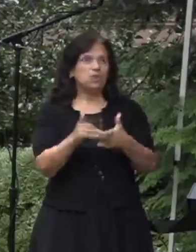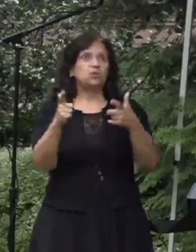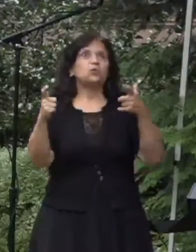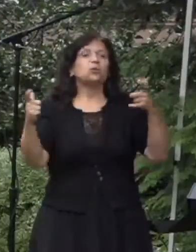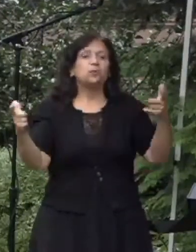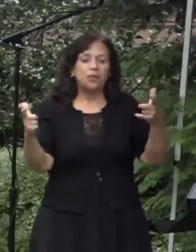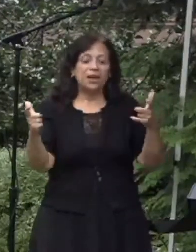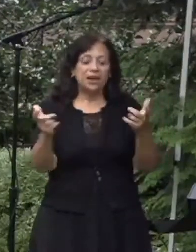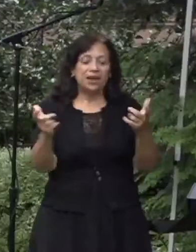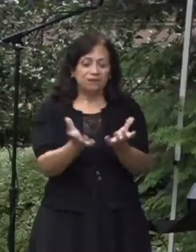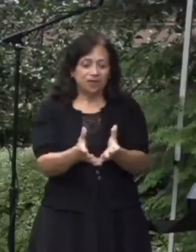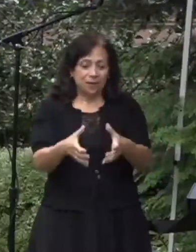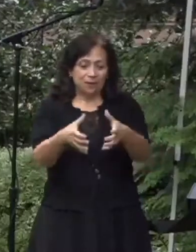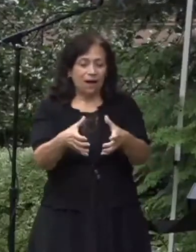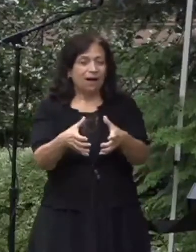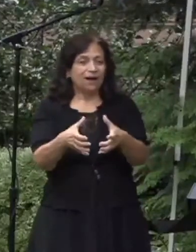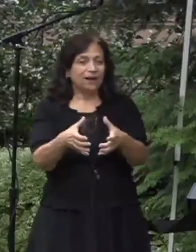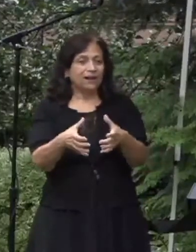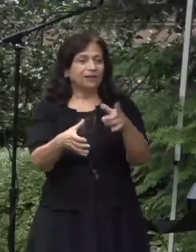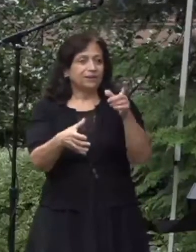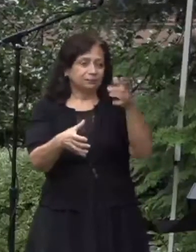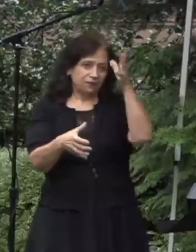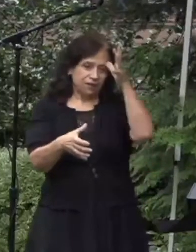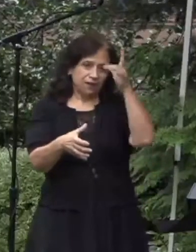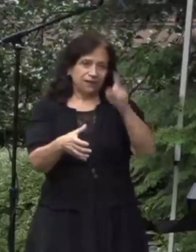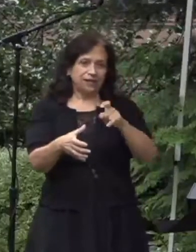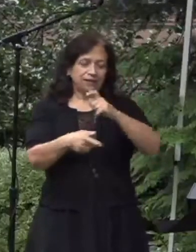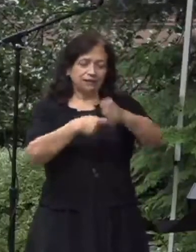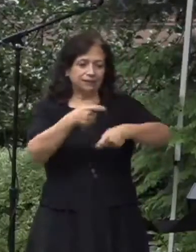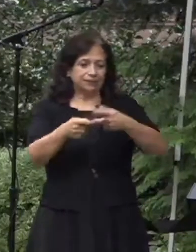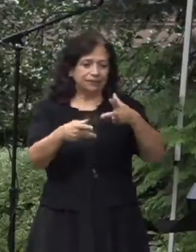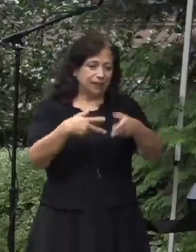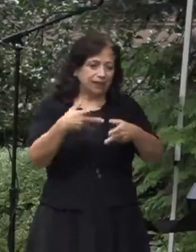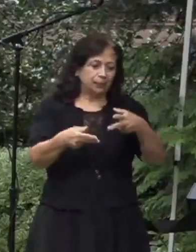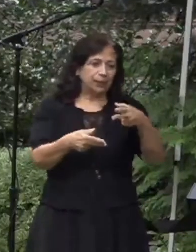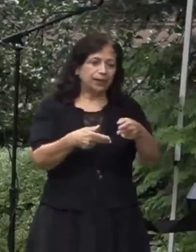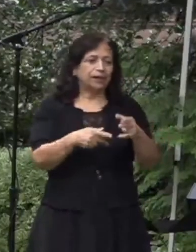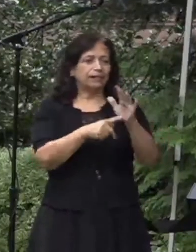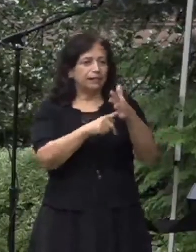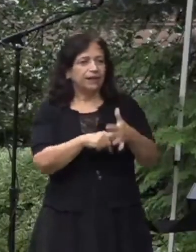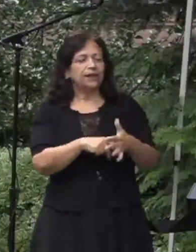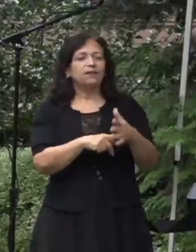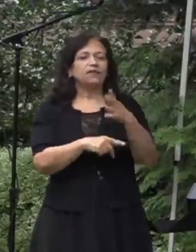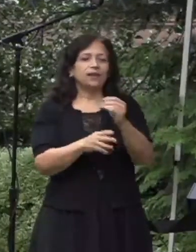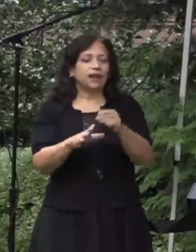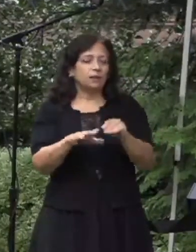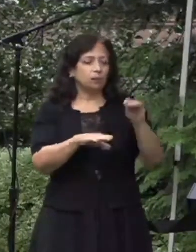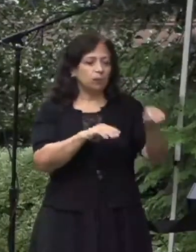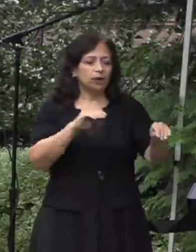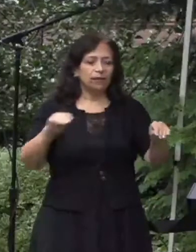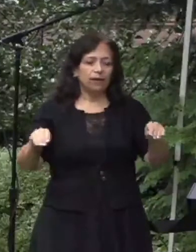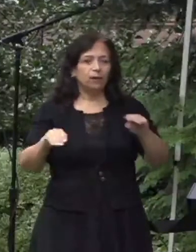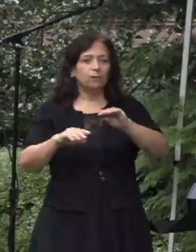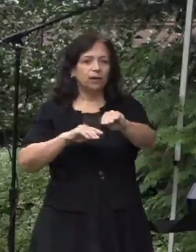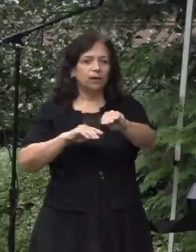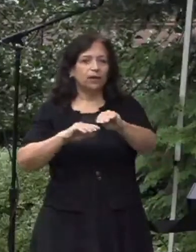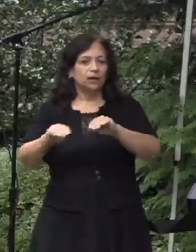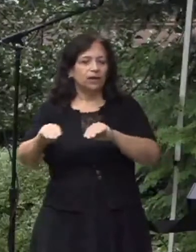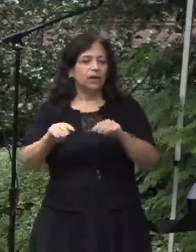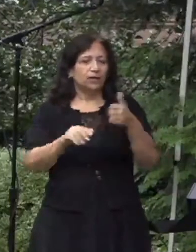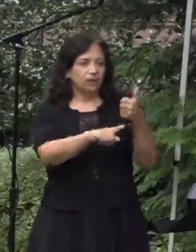for the pot that it was living in, that my father had to start clipping off leaves and putting them into their